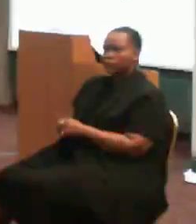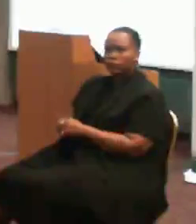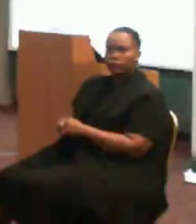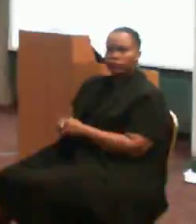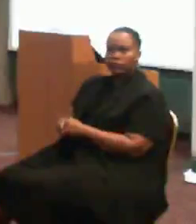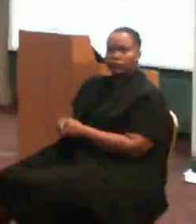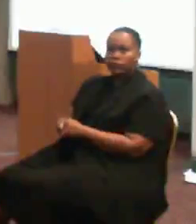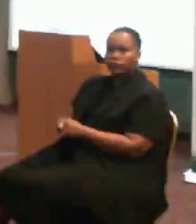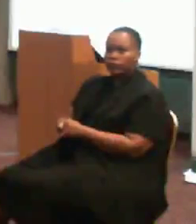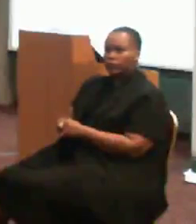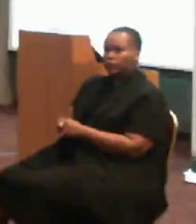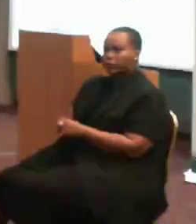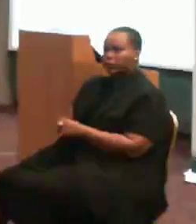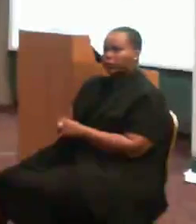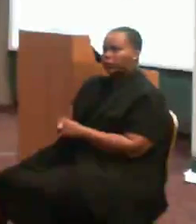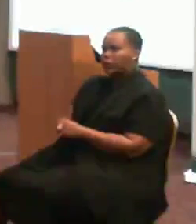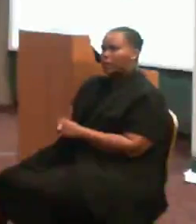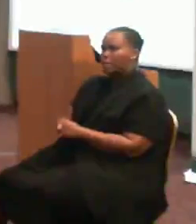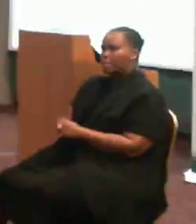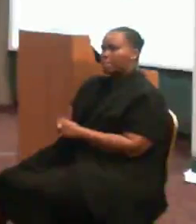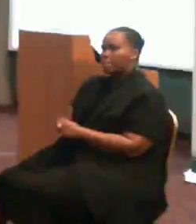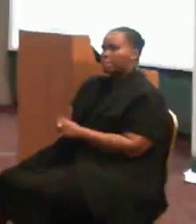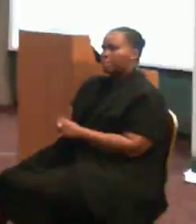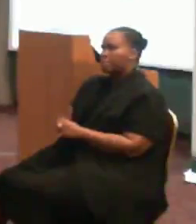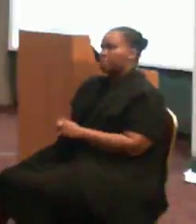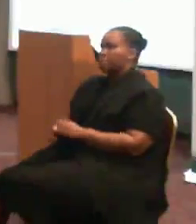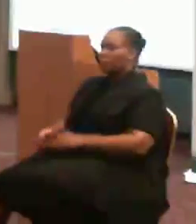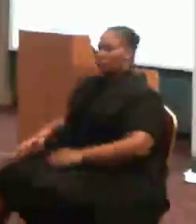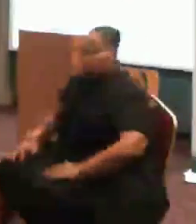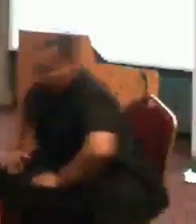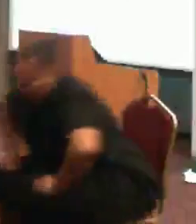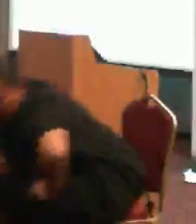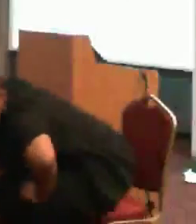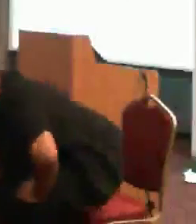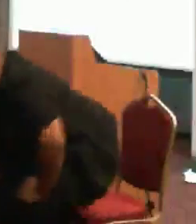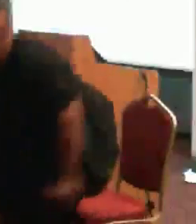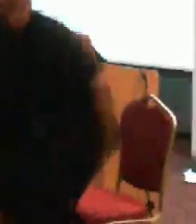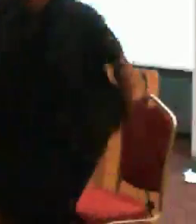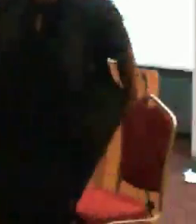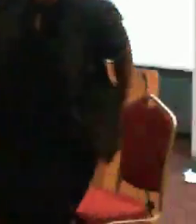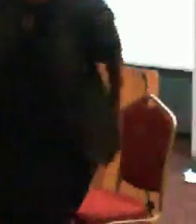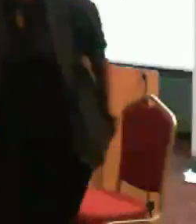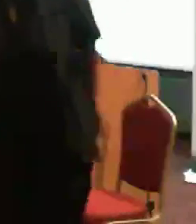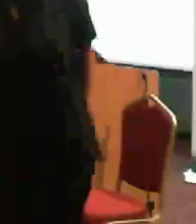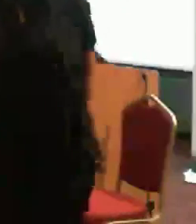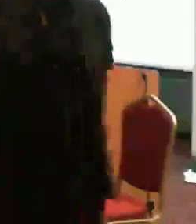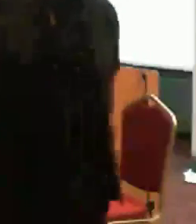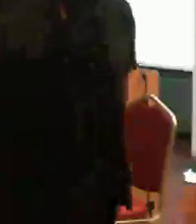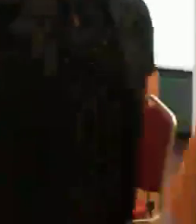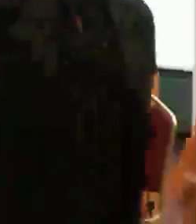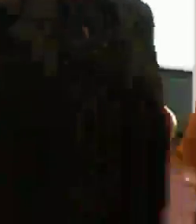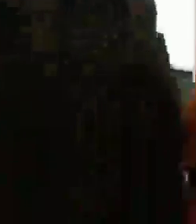We have a second round of questions. I think that also can benefit from the responses.